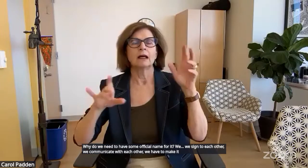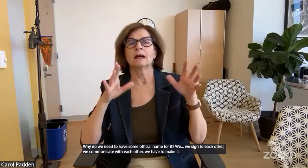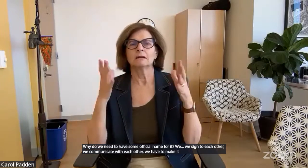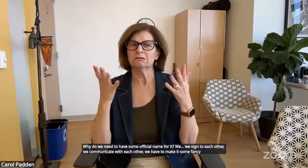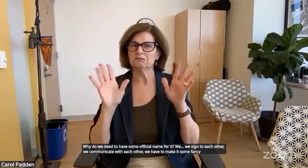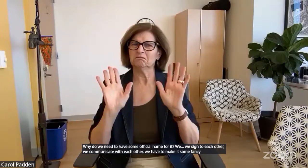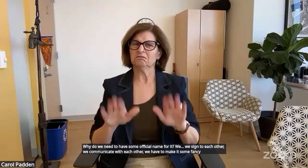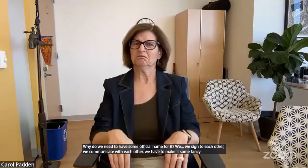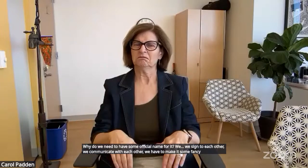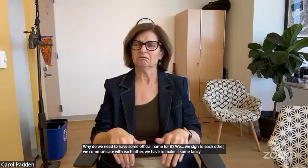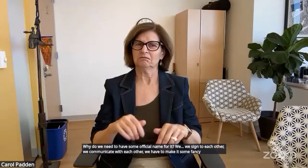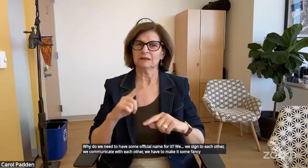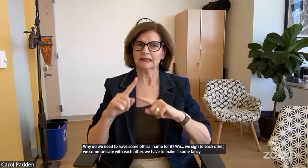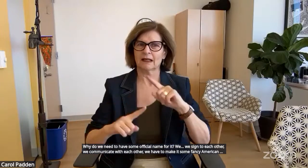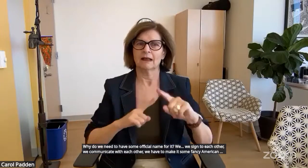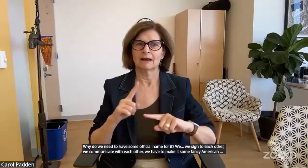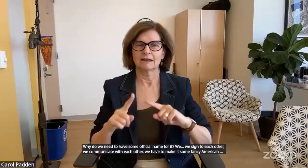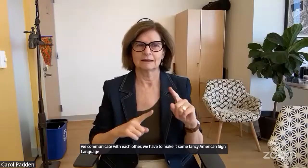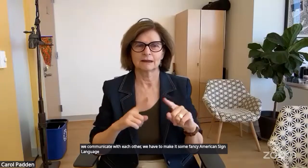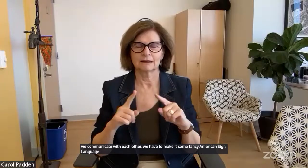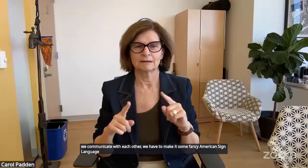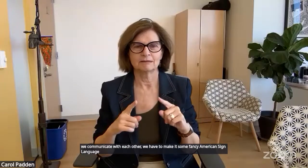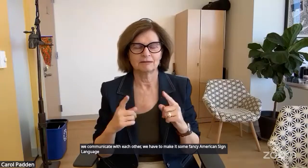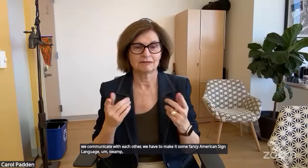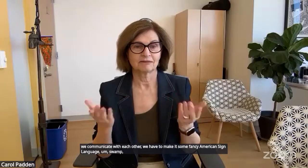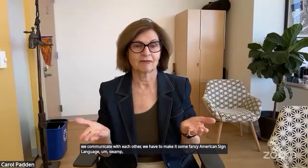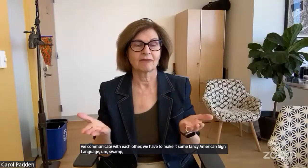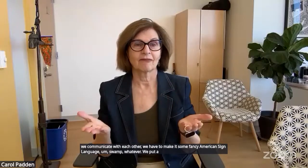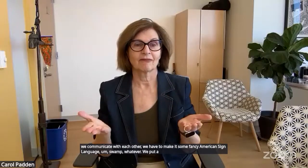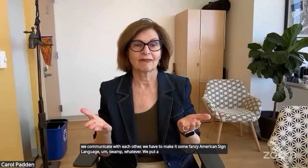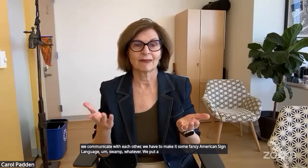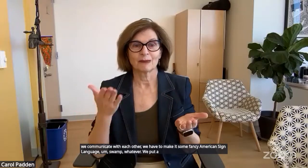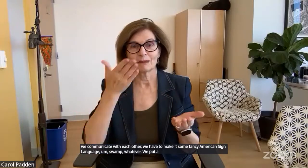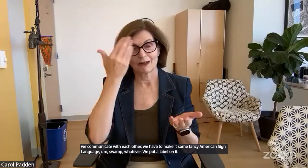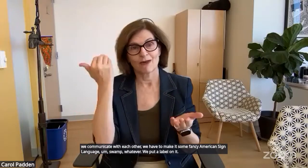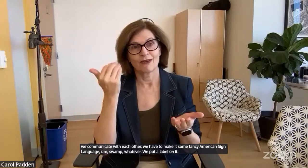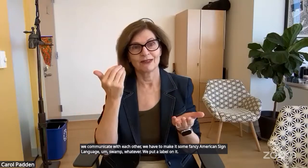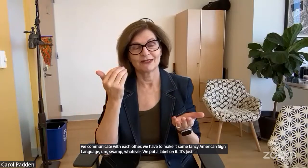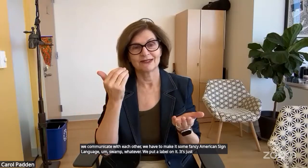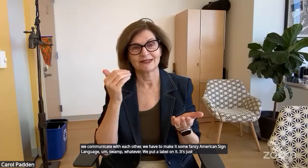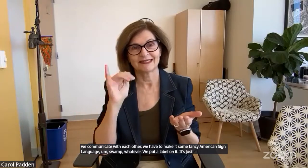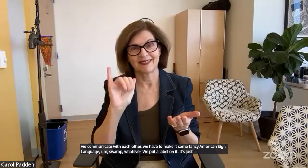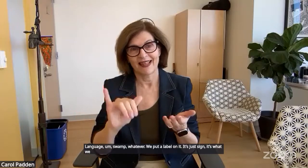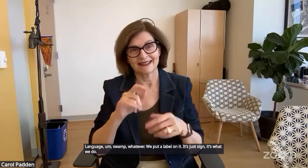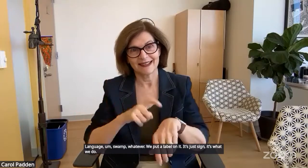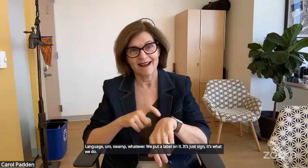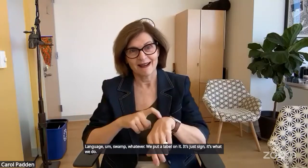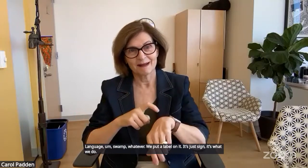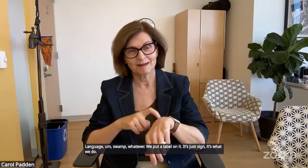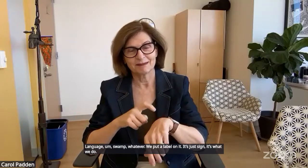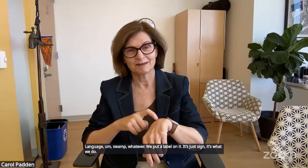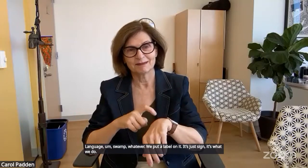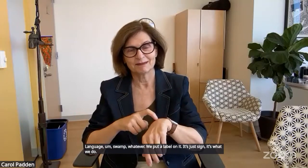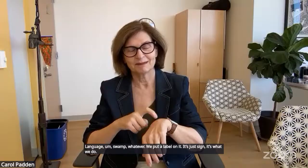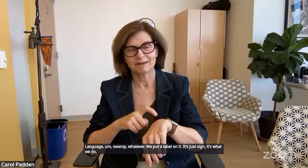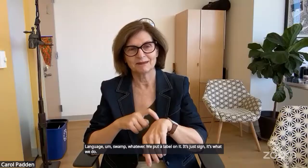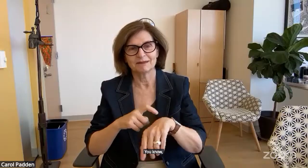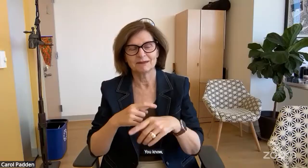fancy American Sign Language, whatever we put a label on it. It's just sign. It's what we do." And that was at